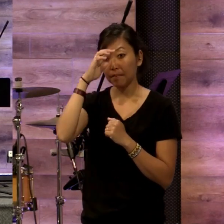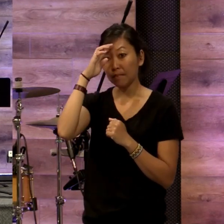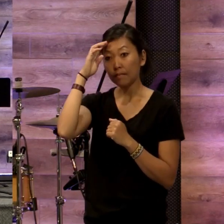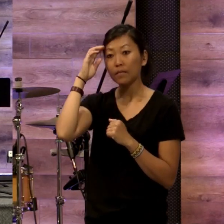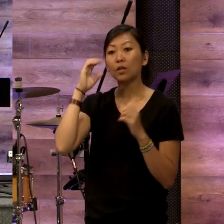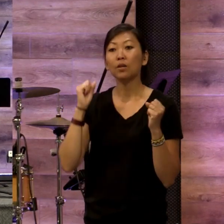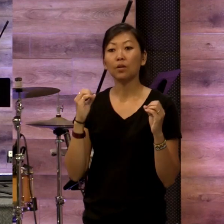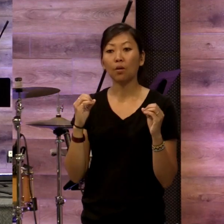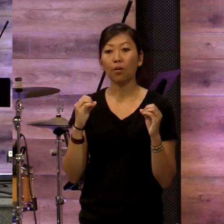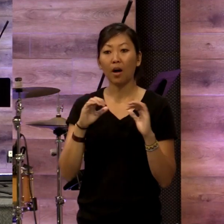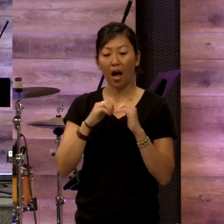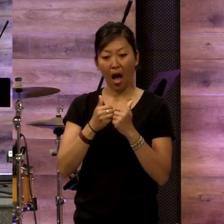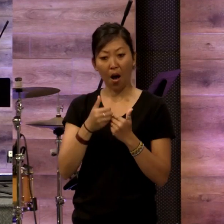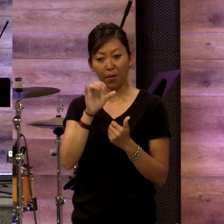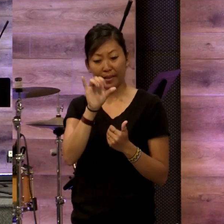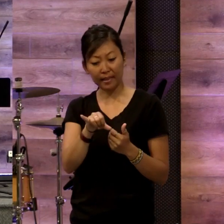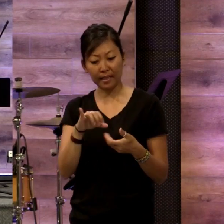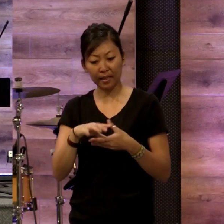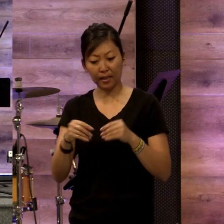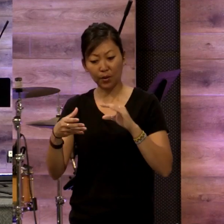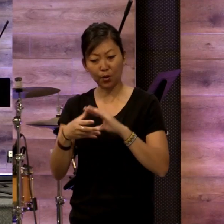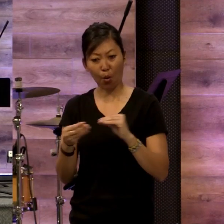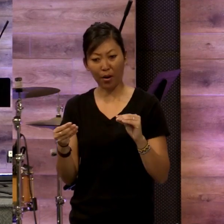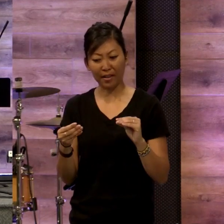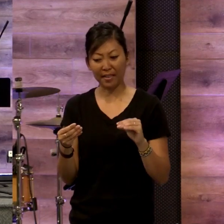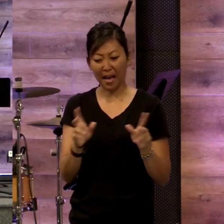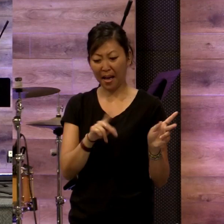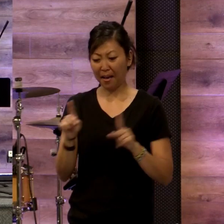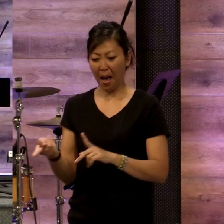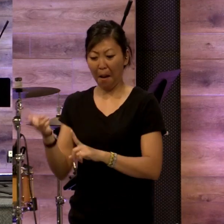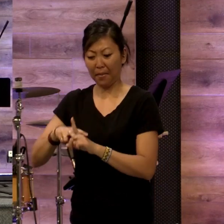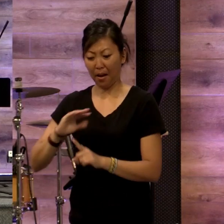So how does this story in any way relate to our life?